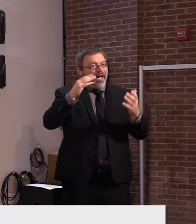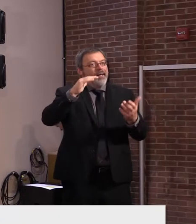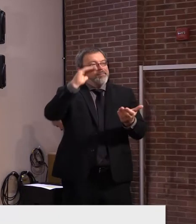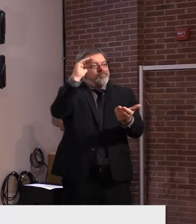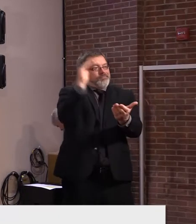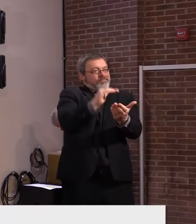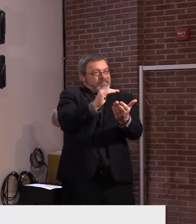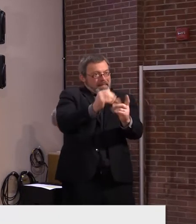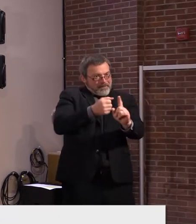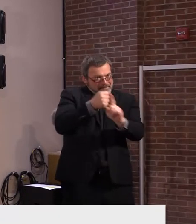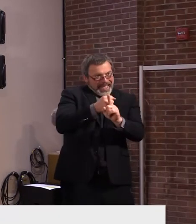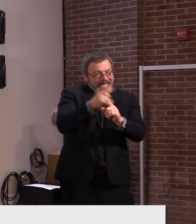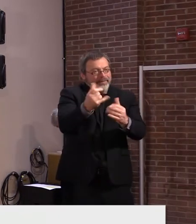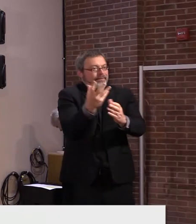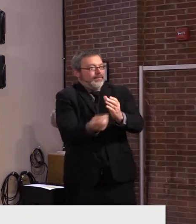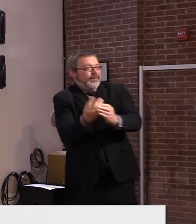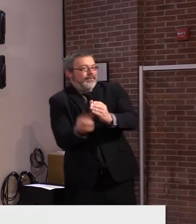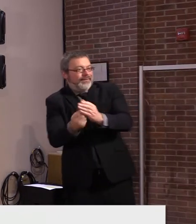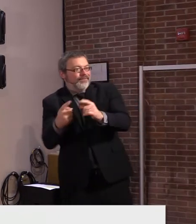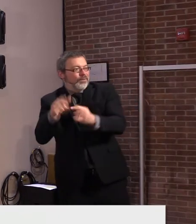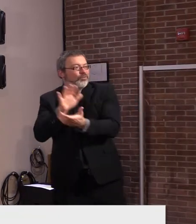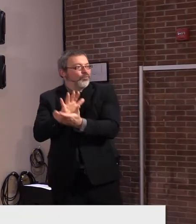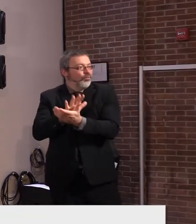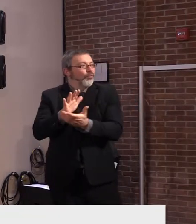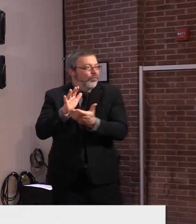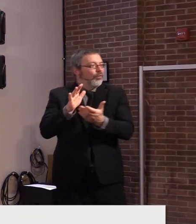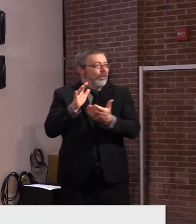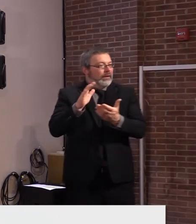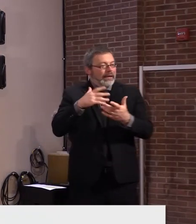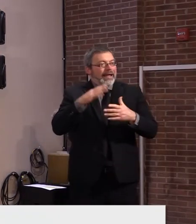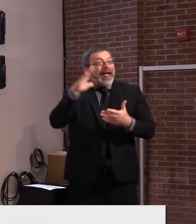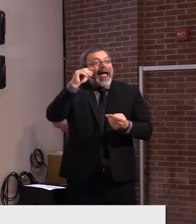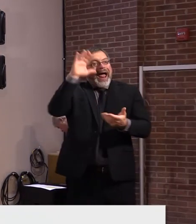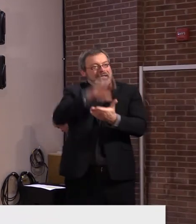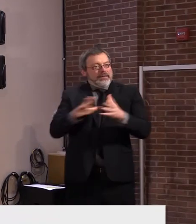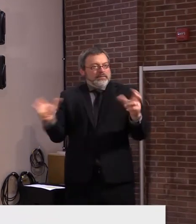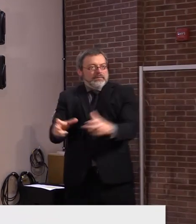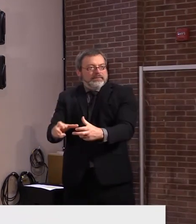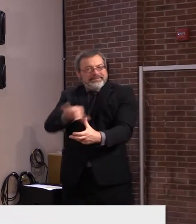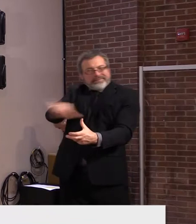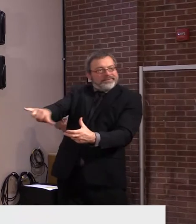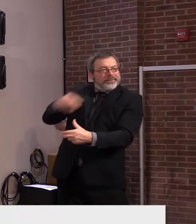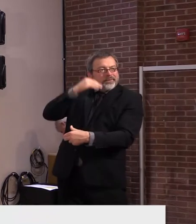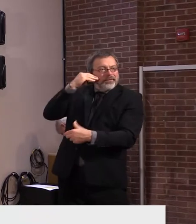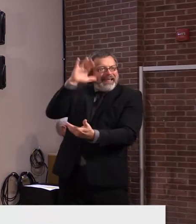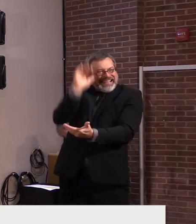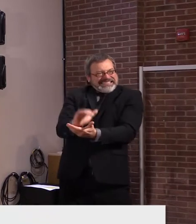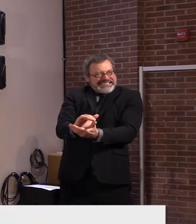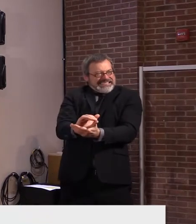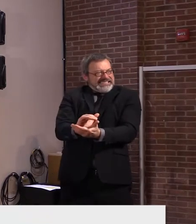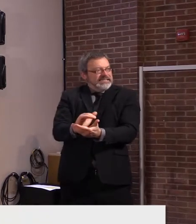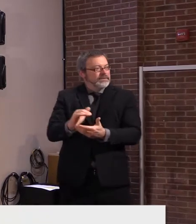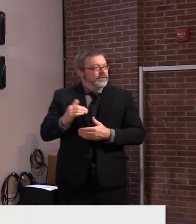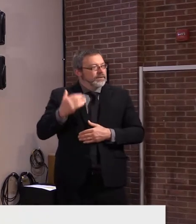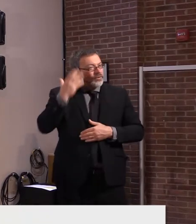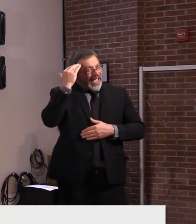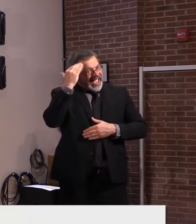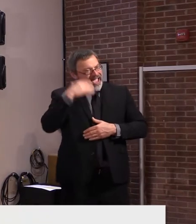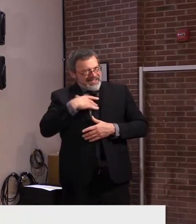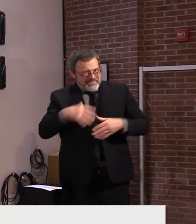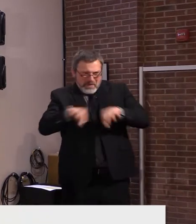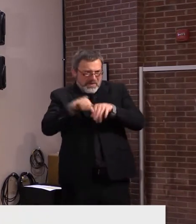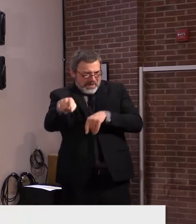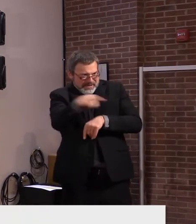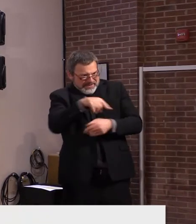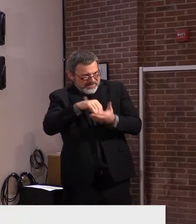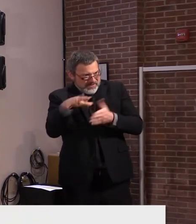and to reduce the time students spend out of the classroom as a result of COVID-19. Our intention is to maximize in-person learning, which we know is